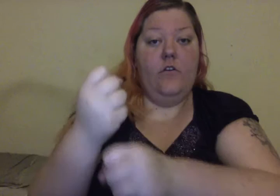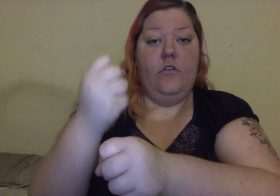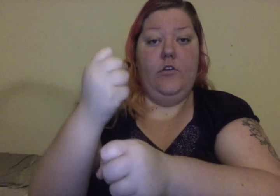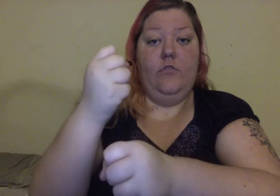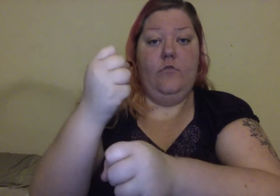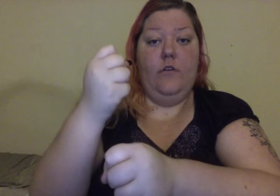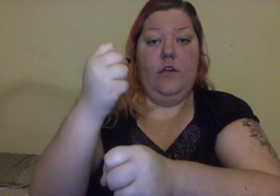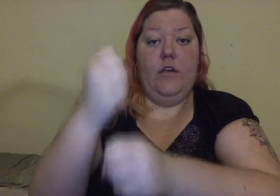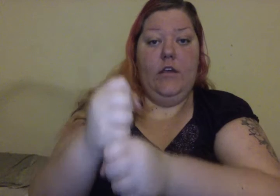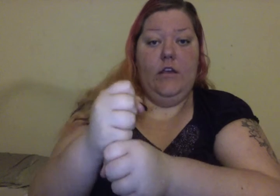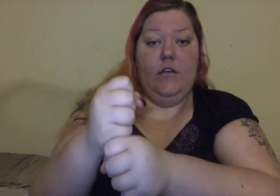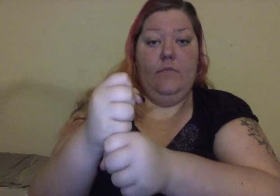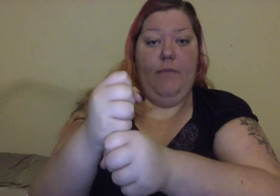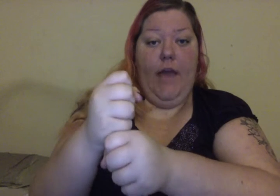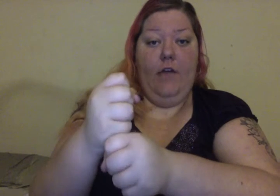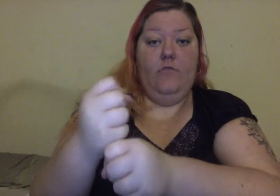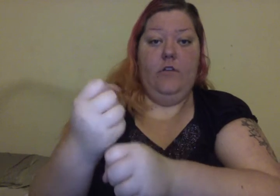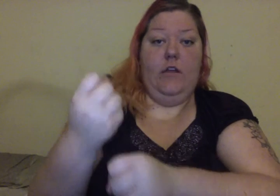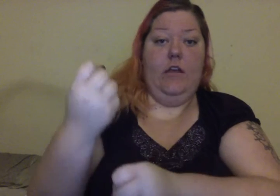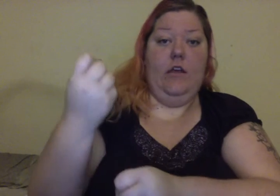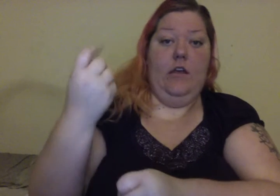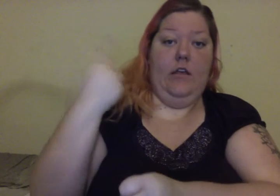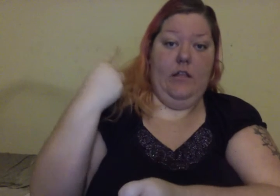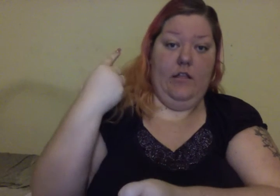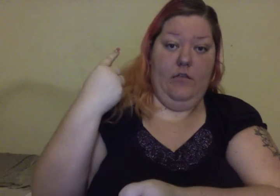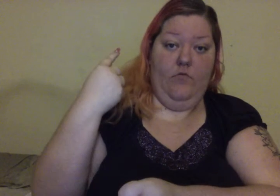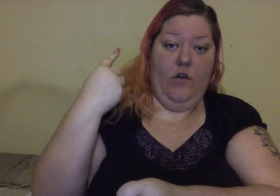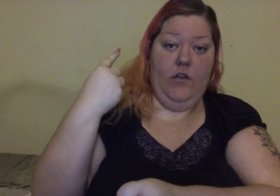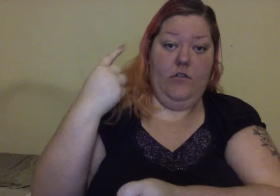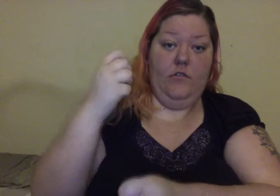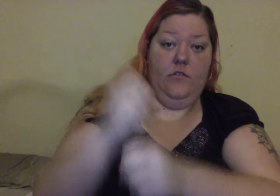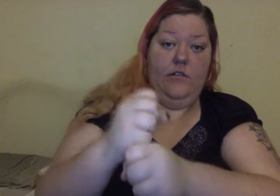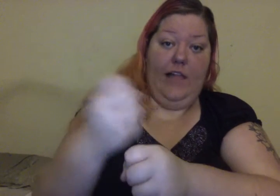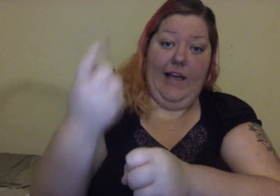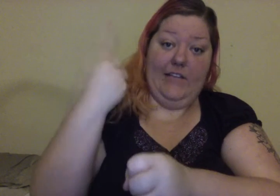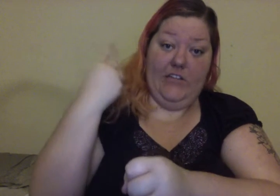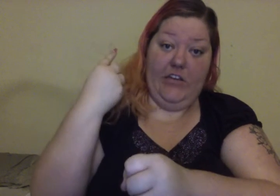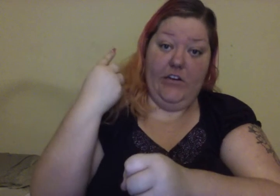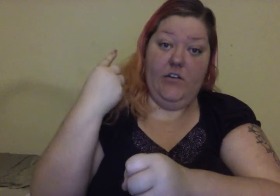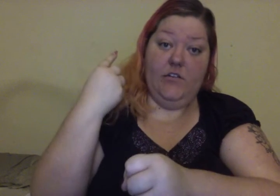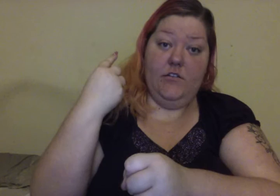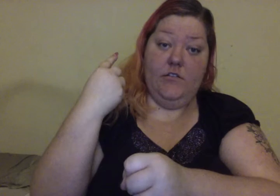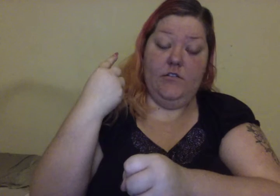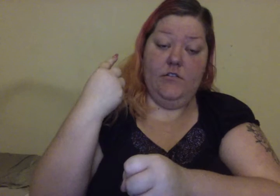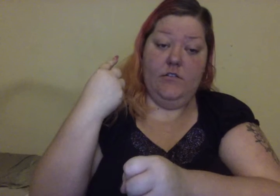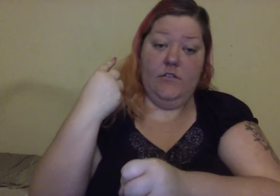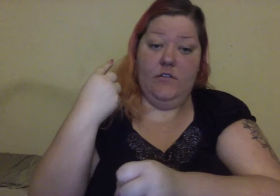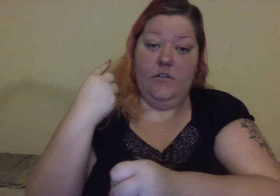do pound 1, last year.